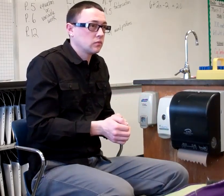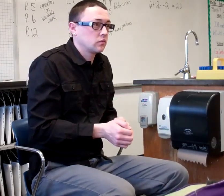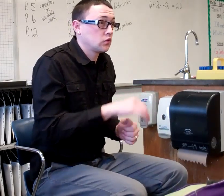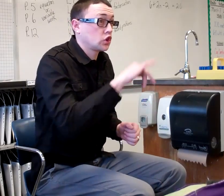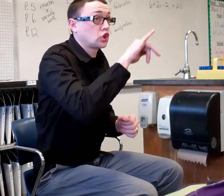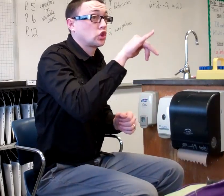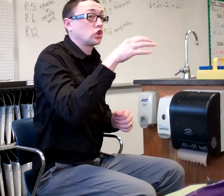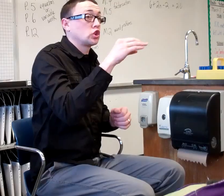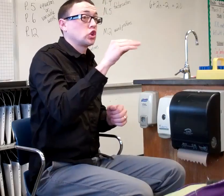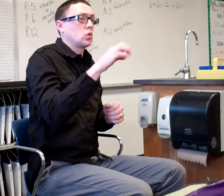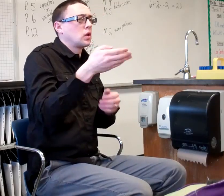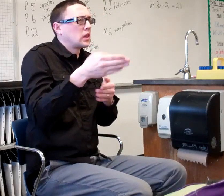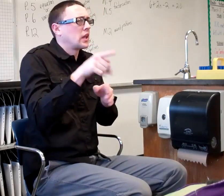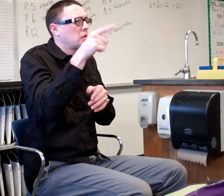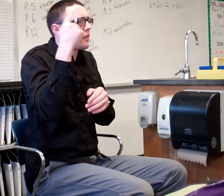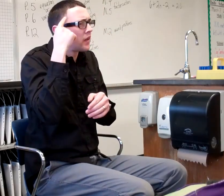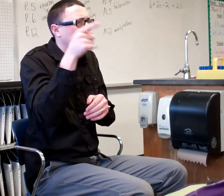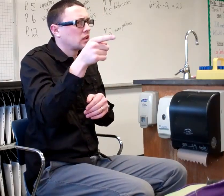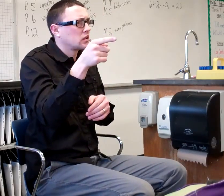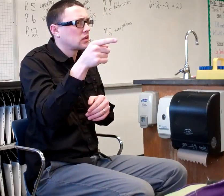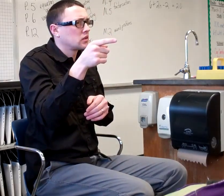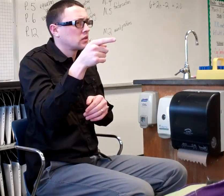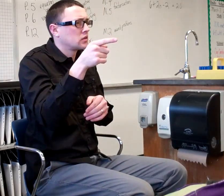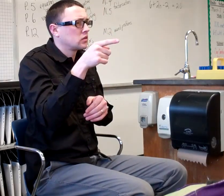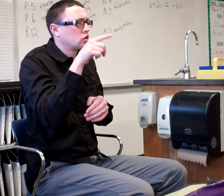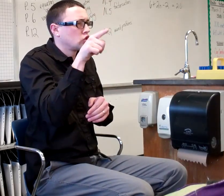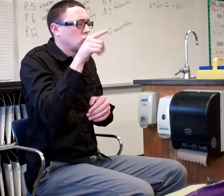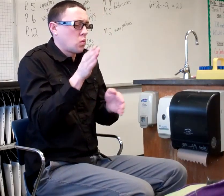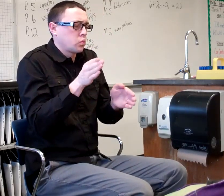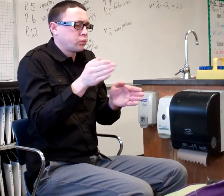Joe, let it think. You just turn this way.